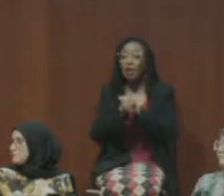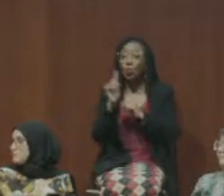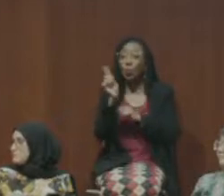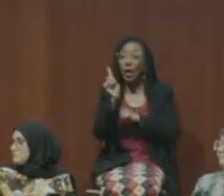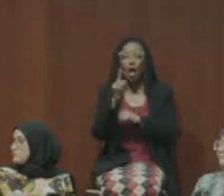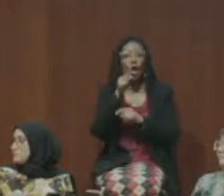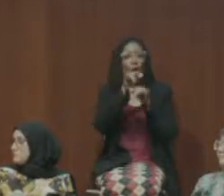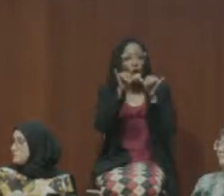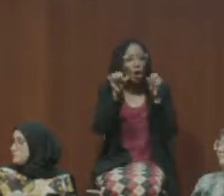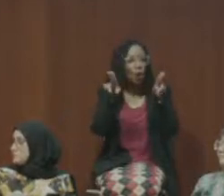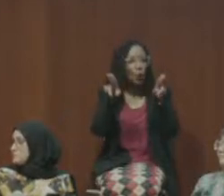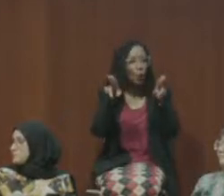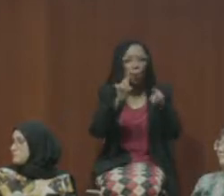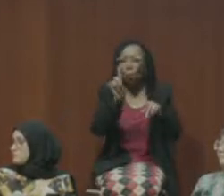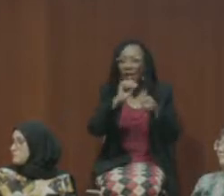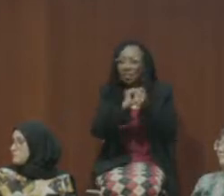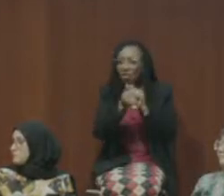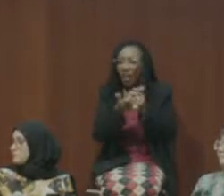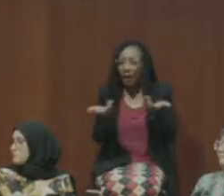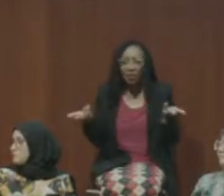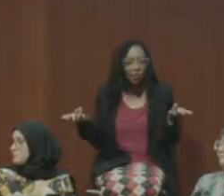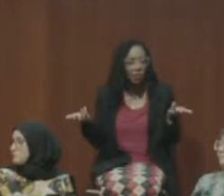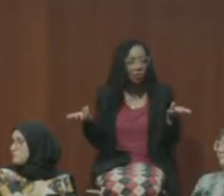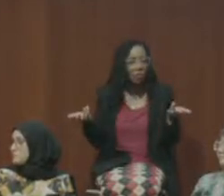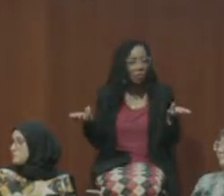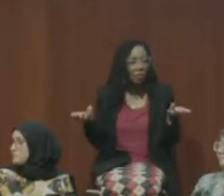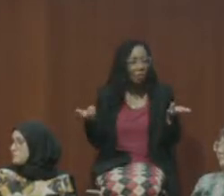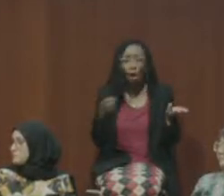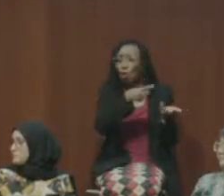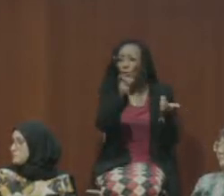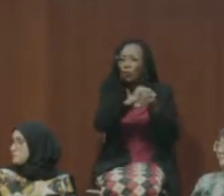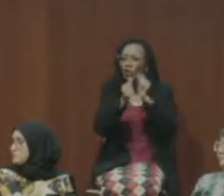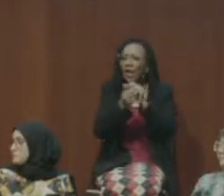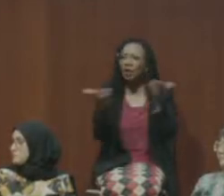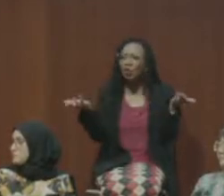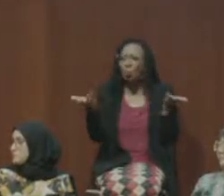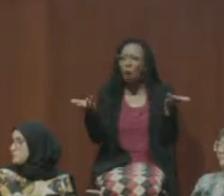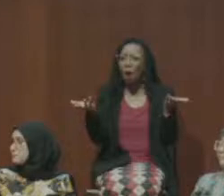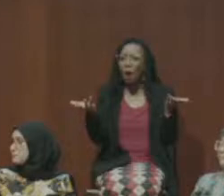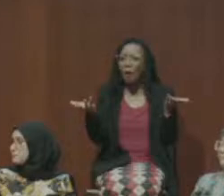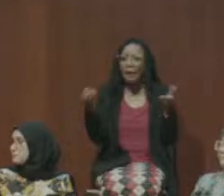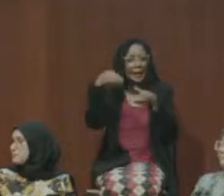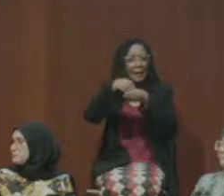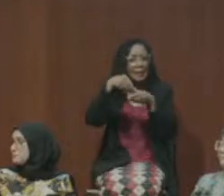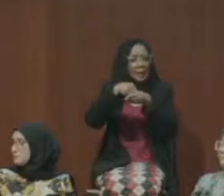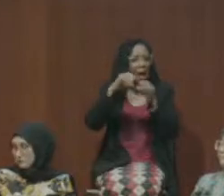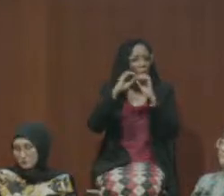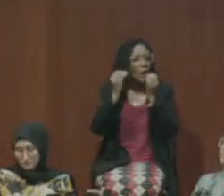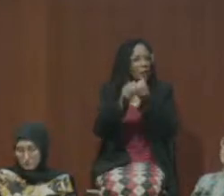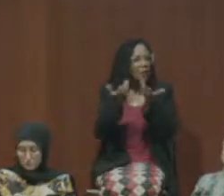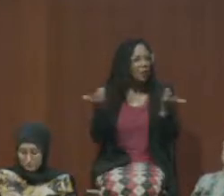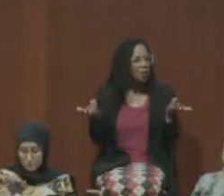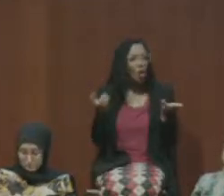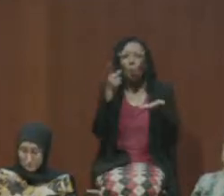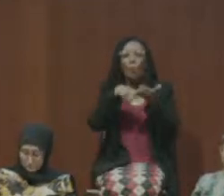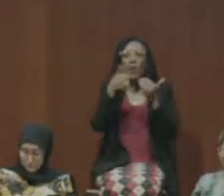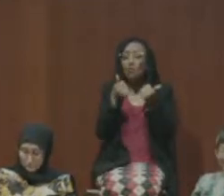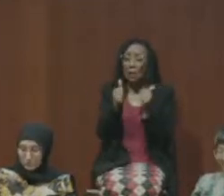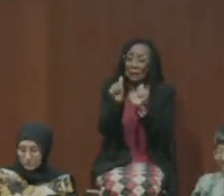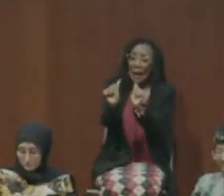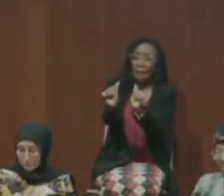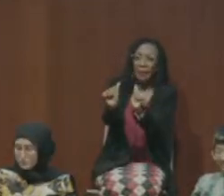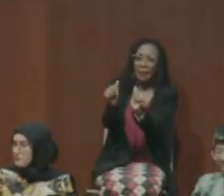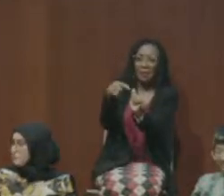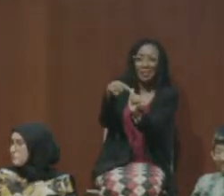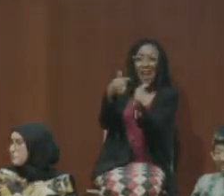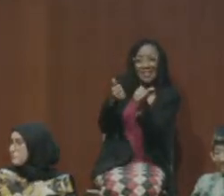with me. Well, where's the change? What have you changed inside your organization? What have you attempted to